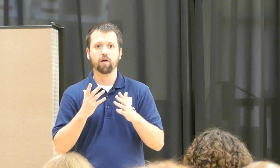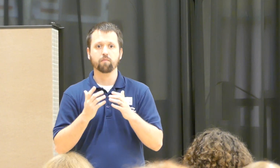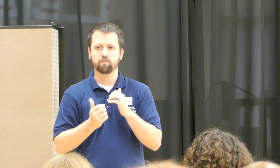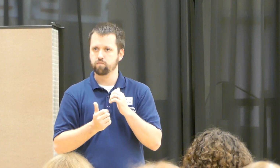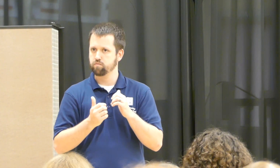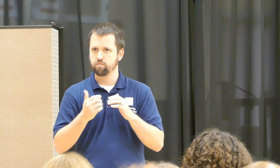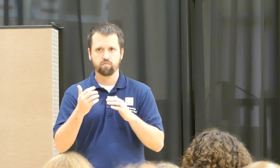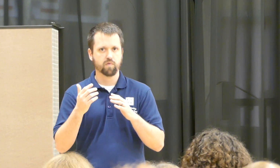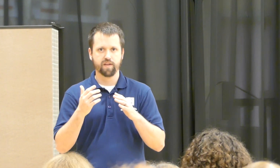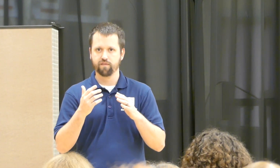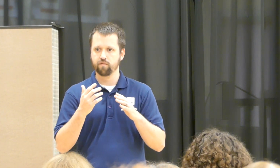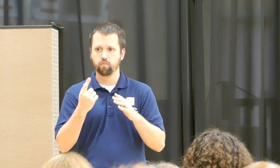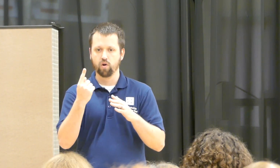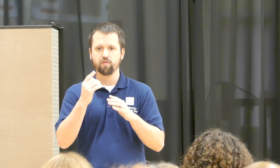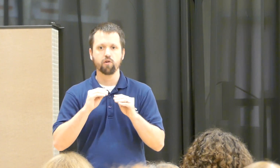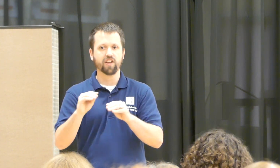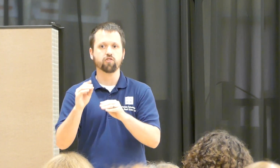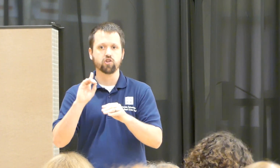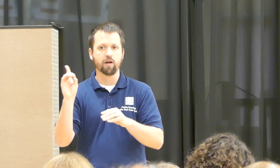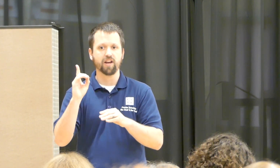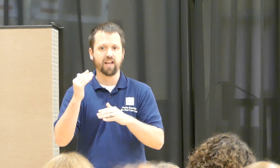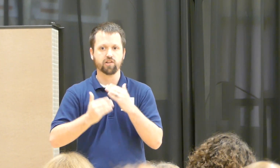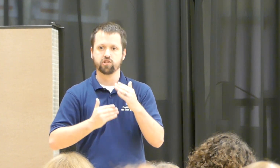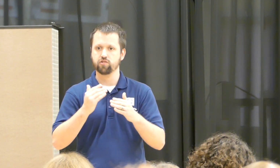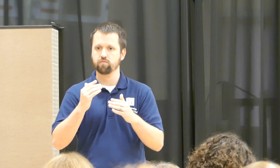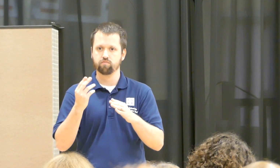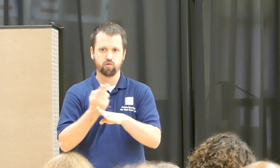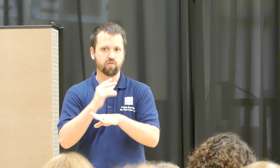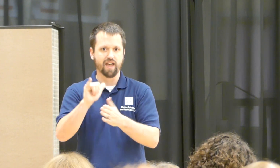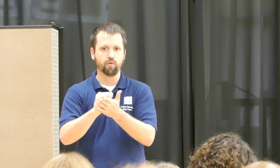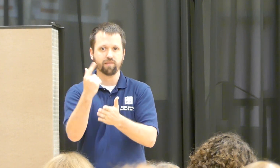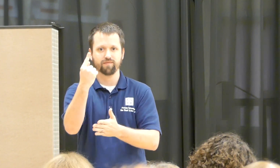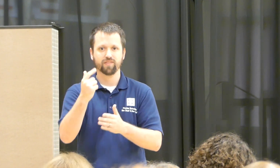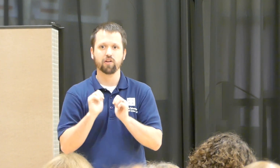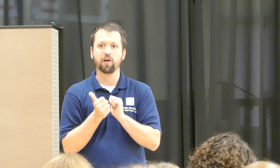But if one's moving, it's your dominant hand. What's that? How?